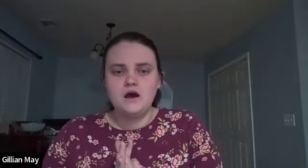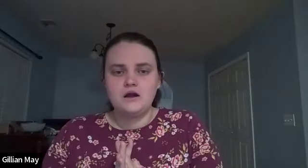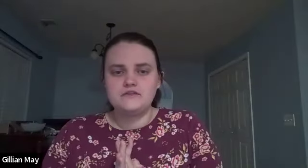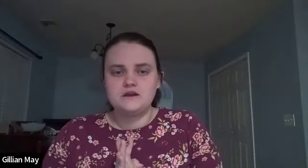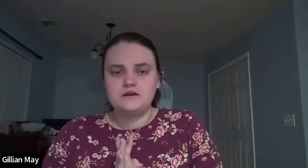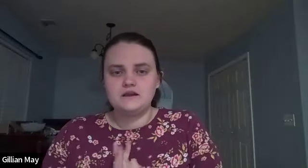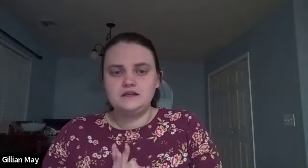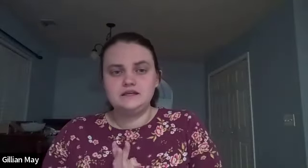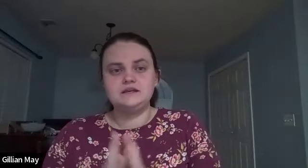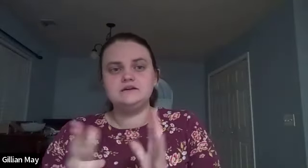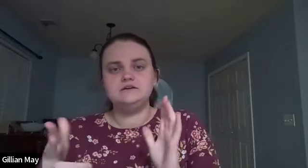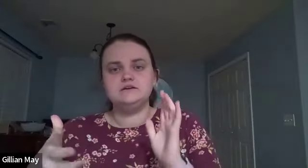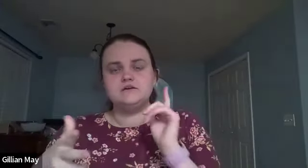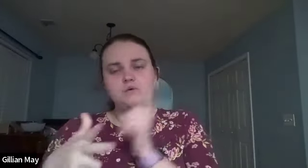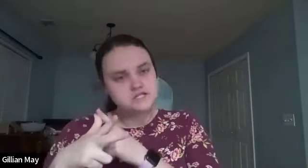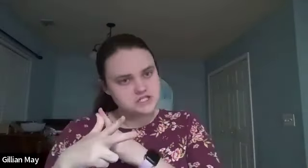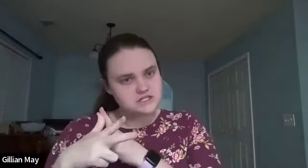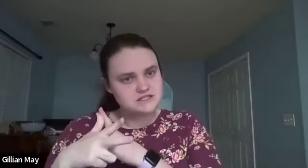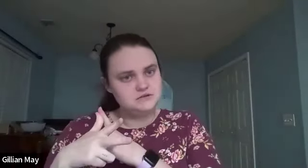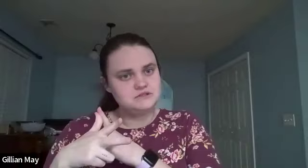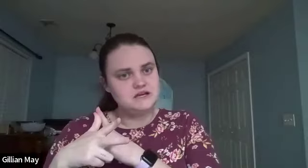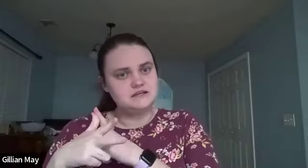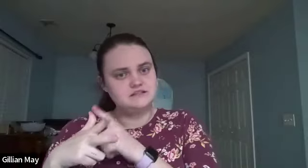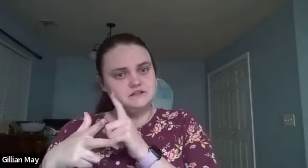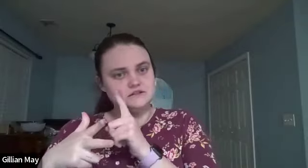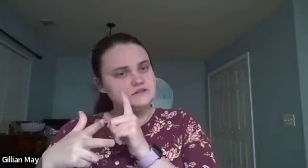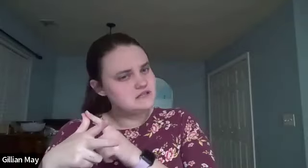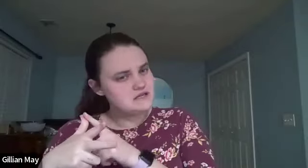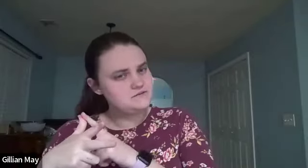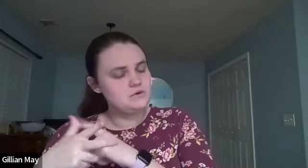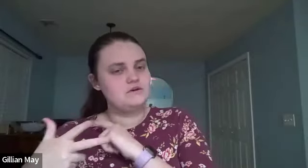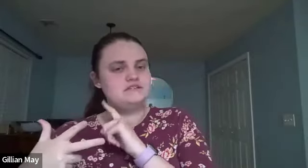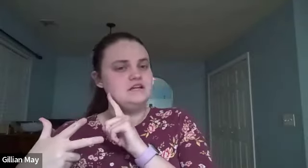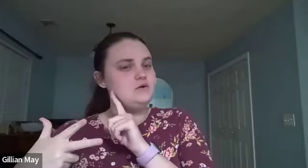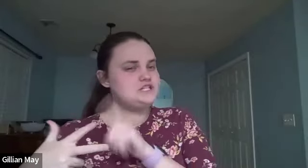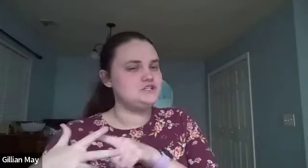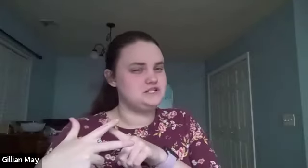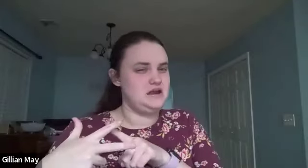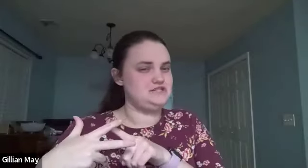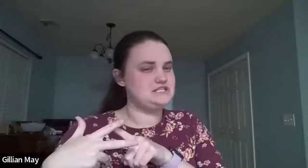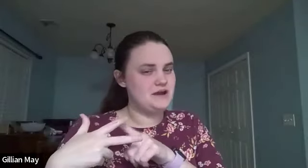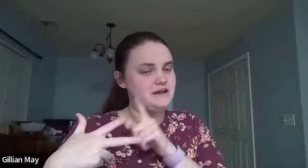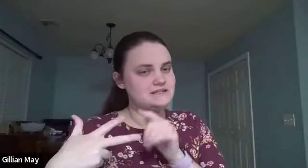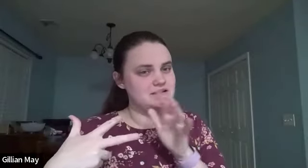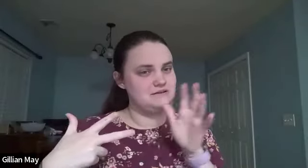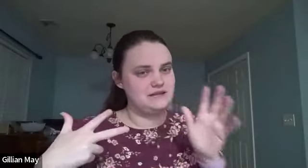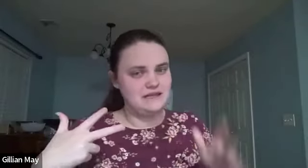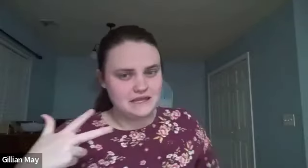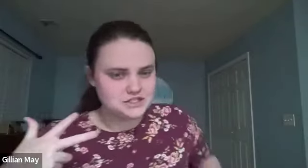Are there any questions that you would like to learn the signs for, or is there any questions you actually have just about ASL in